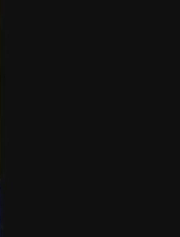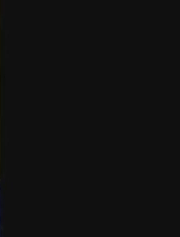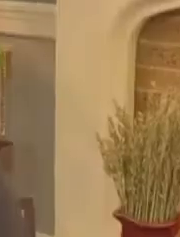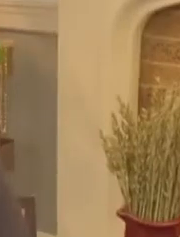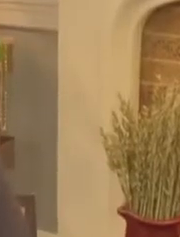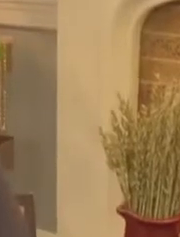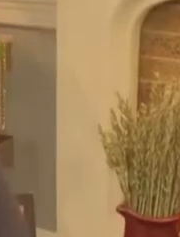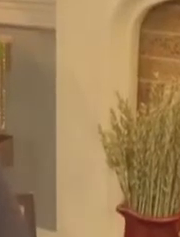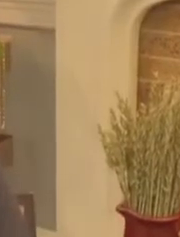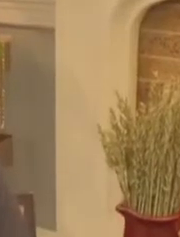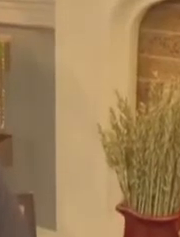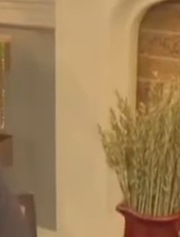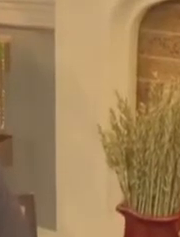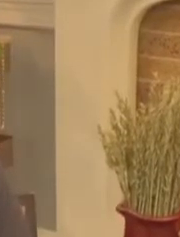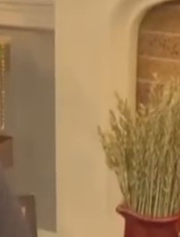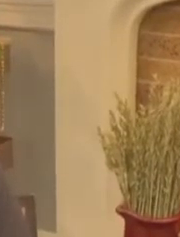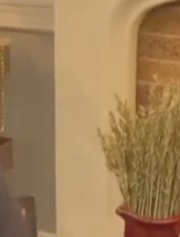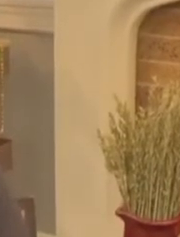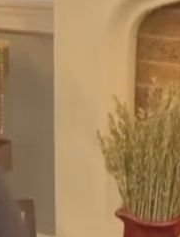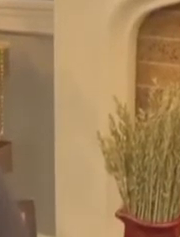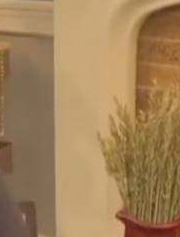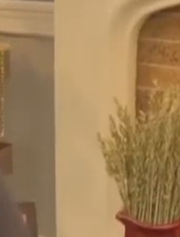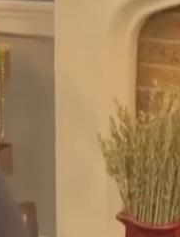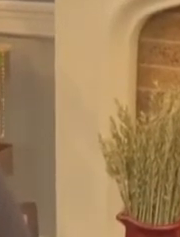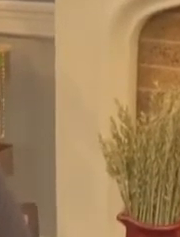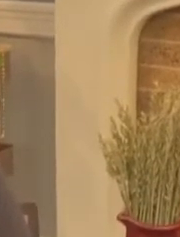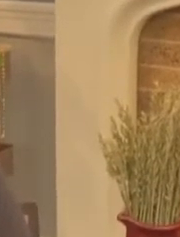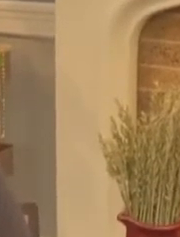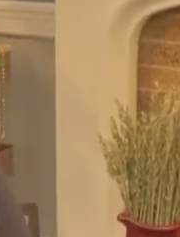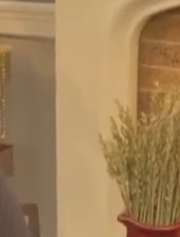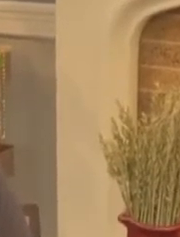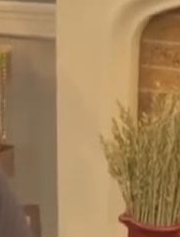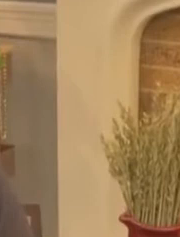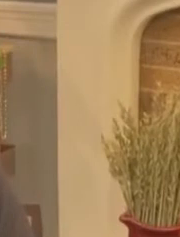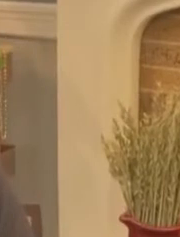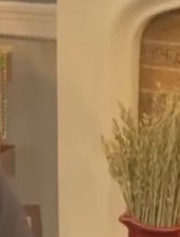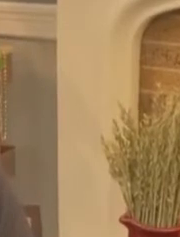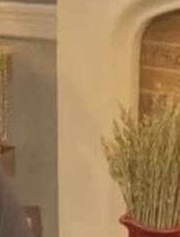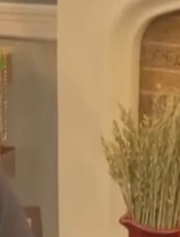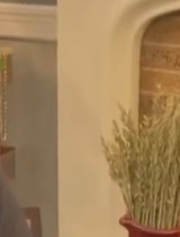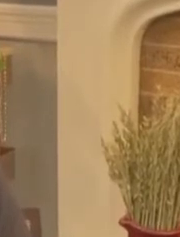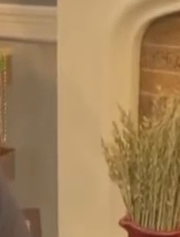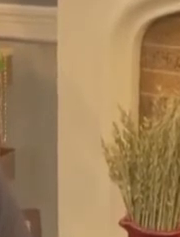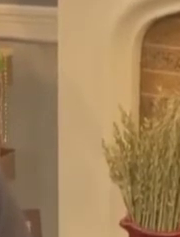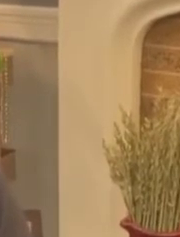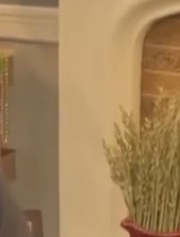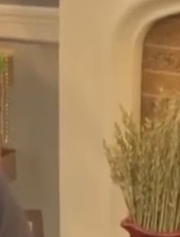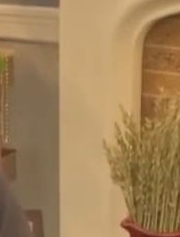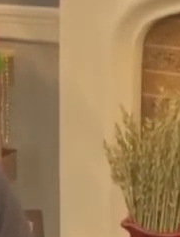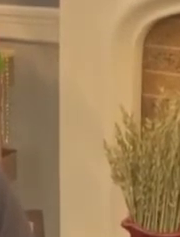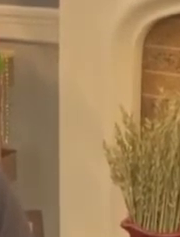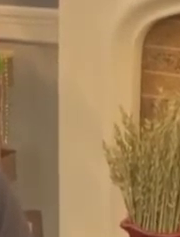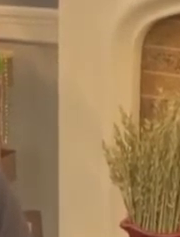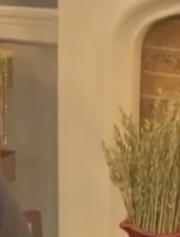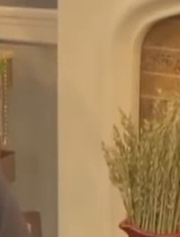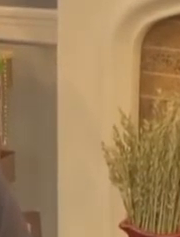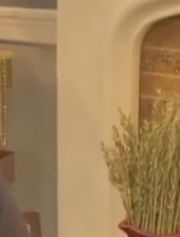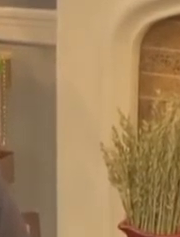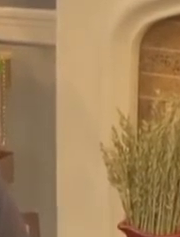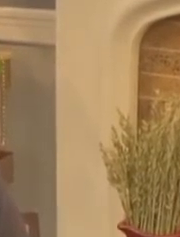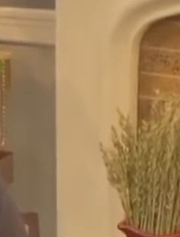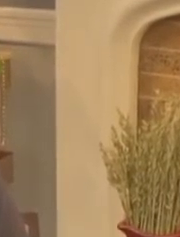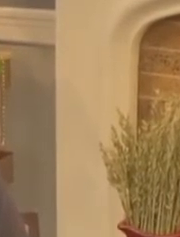inhabitants. You, loving God, know that it can be difficult for a person who has returned from battle or a stressful military service